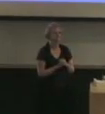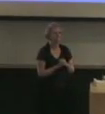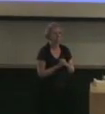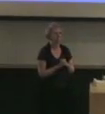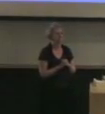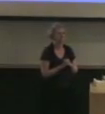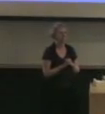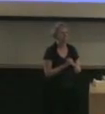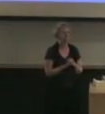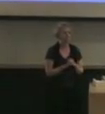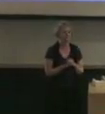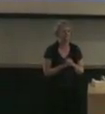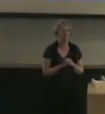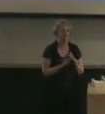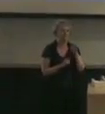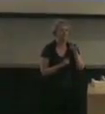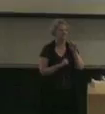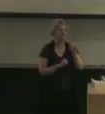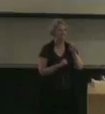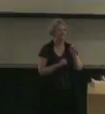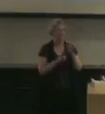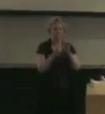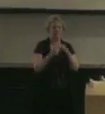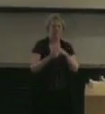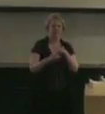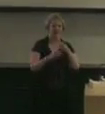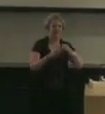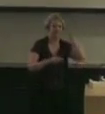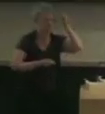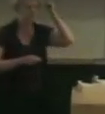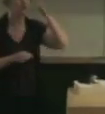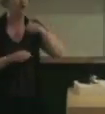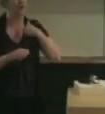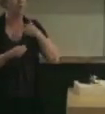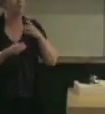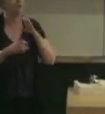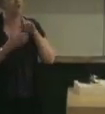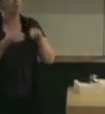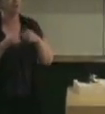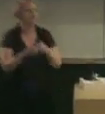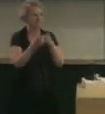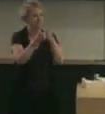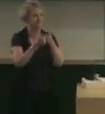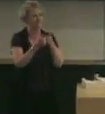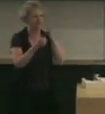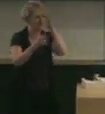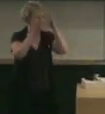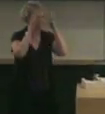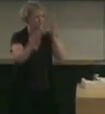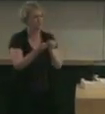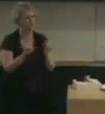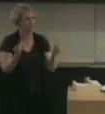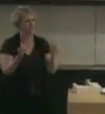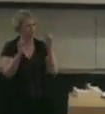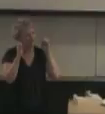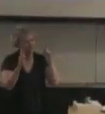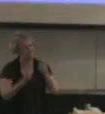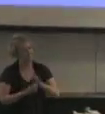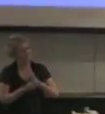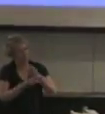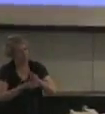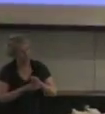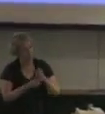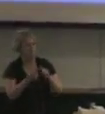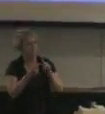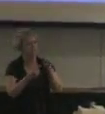All right, as Stephanie had mentioned, my name is Greg Shuler. I'm going to be talking about challenges and innovative solutions for educating self-care skills to deaf